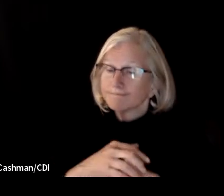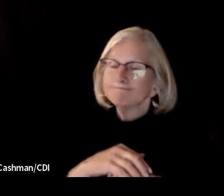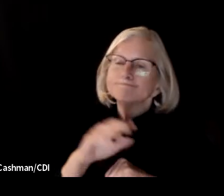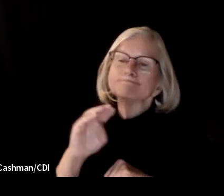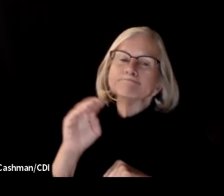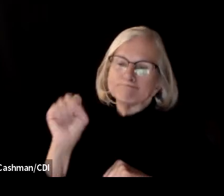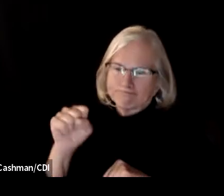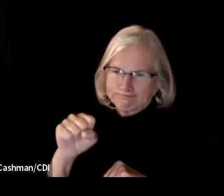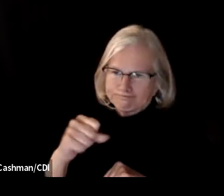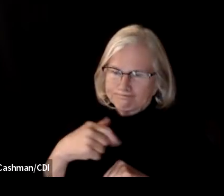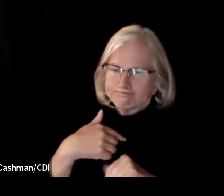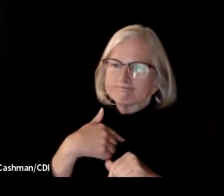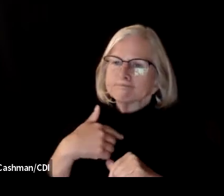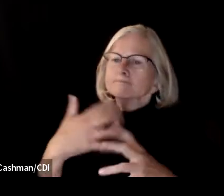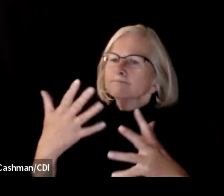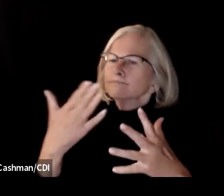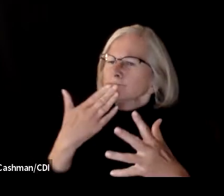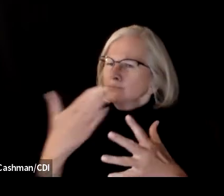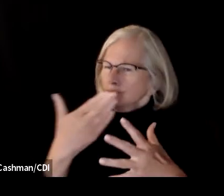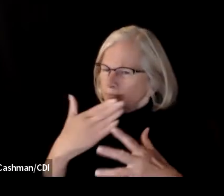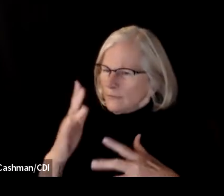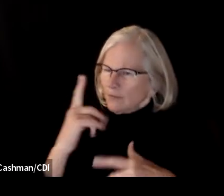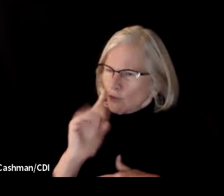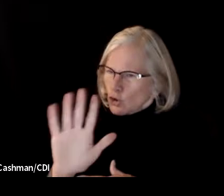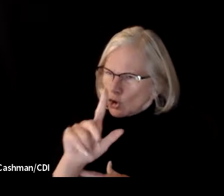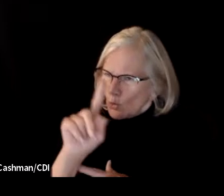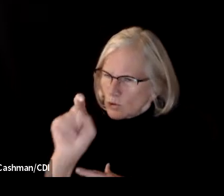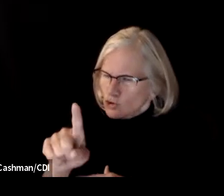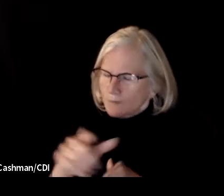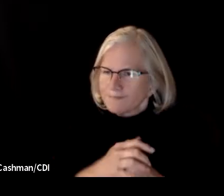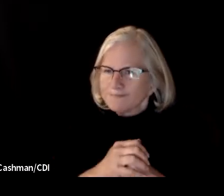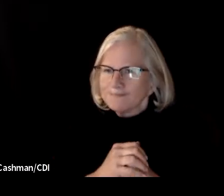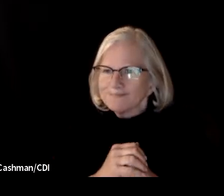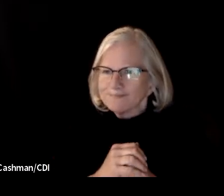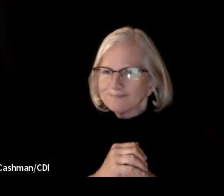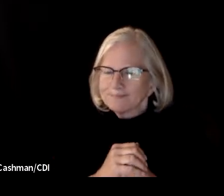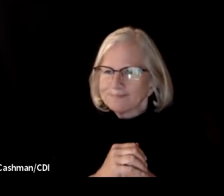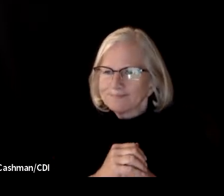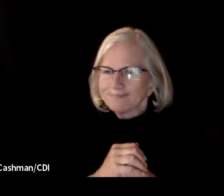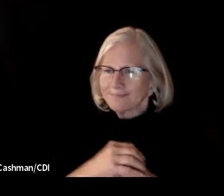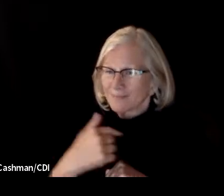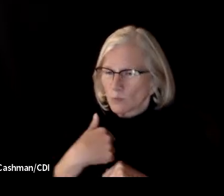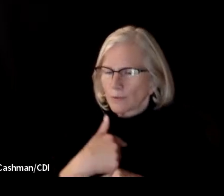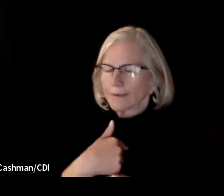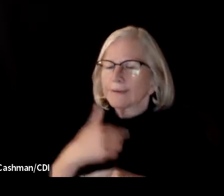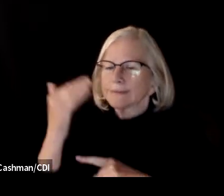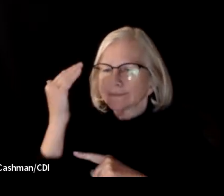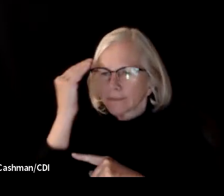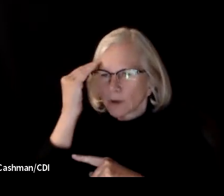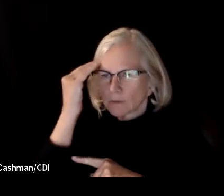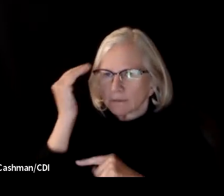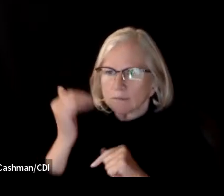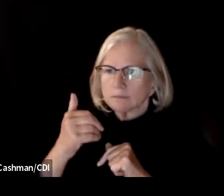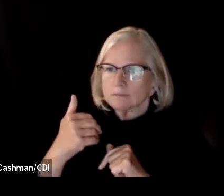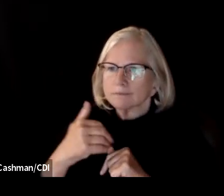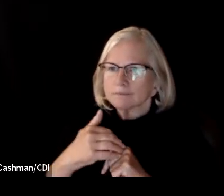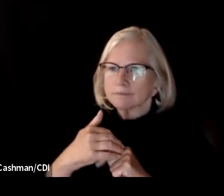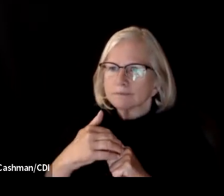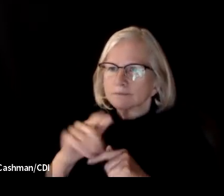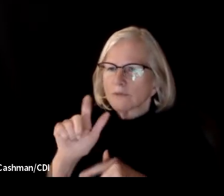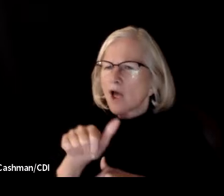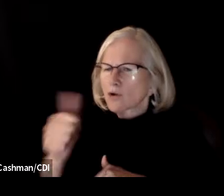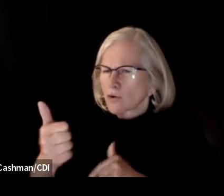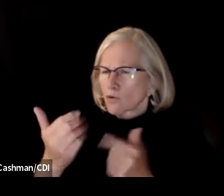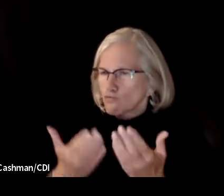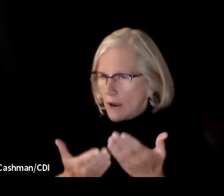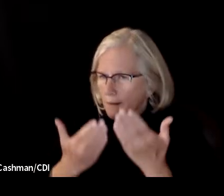very much for the question, Esme. I think a couple of things that we know, because there are the strong recommendations that are coming out of